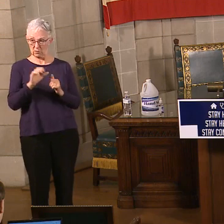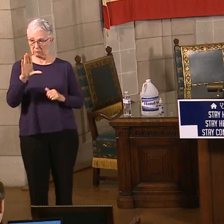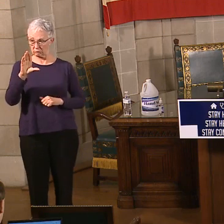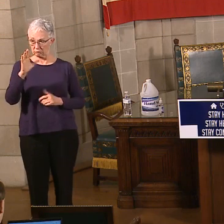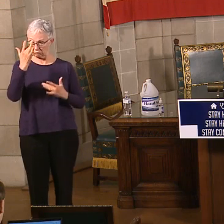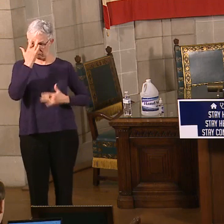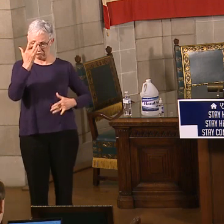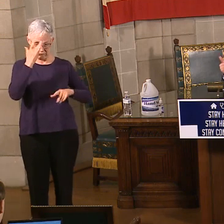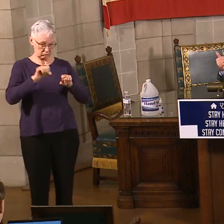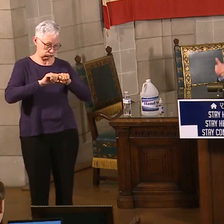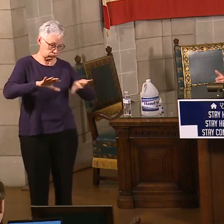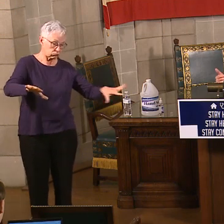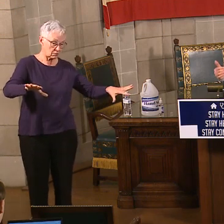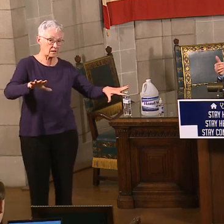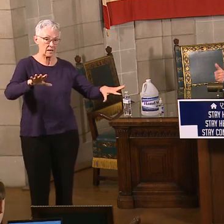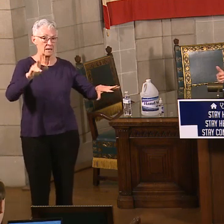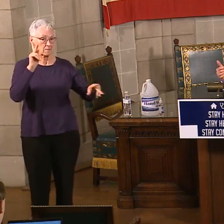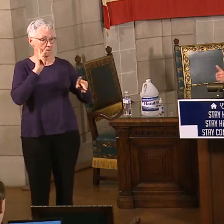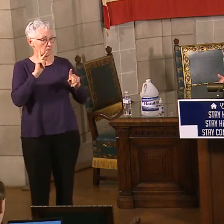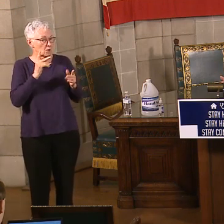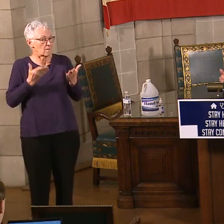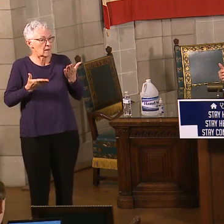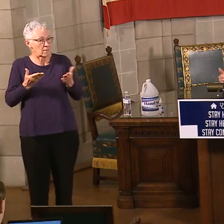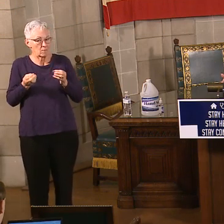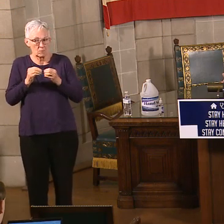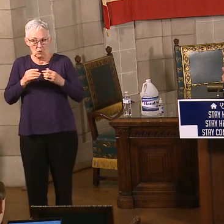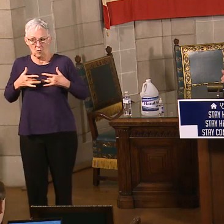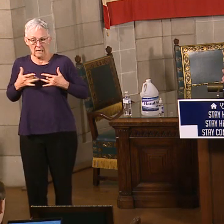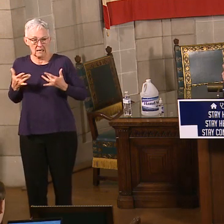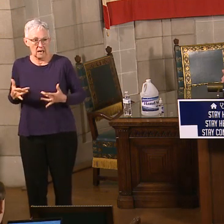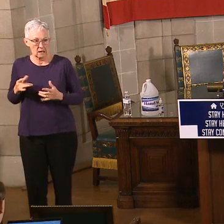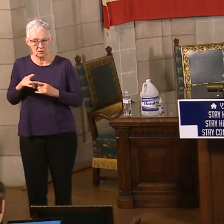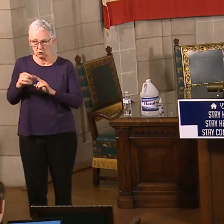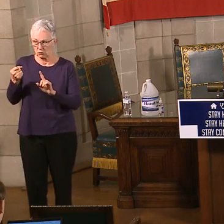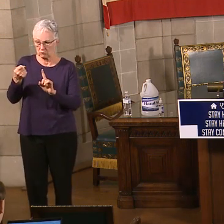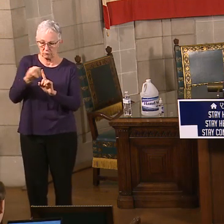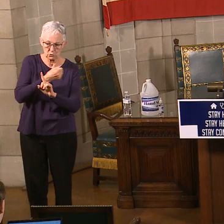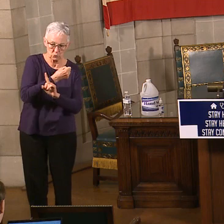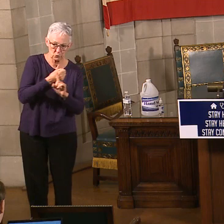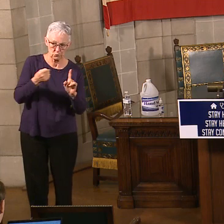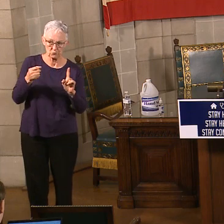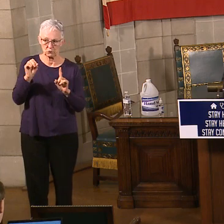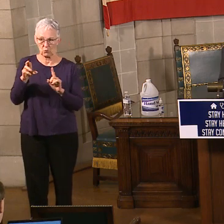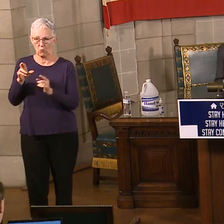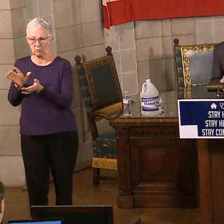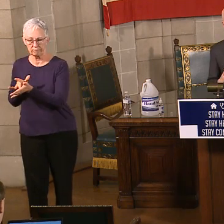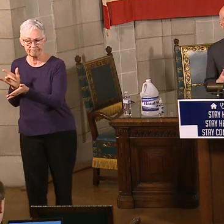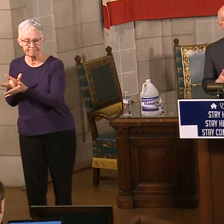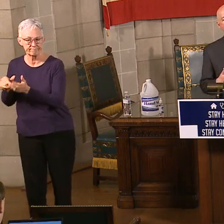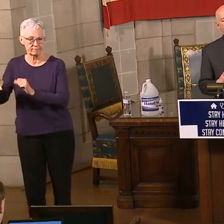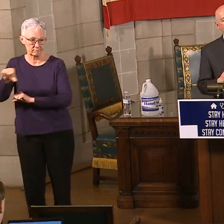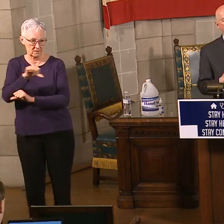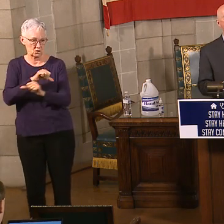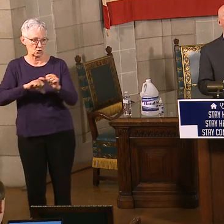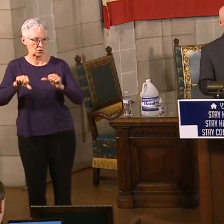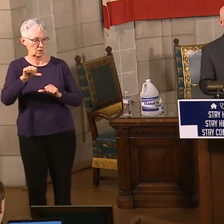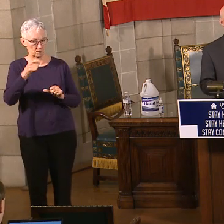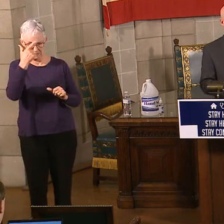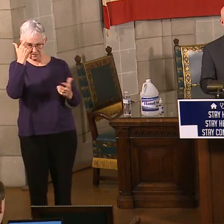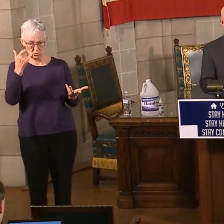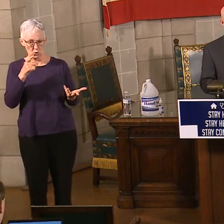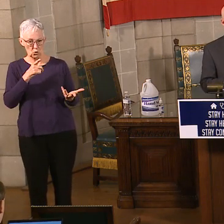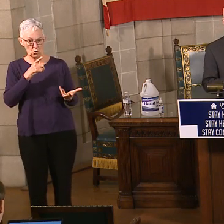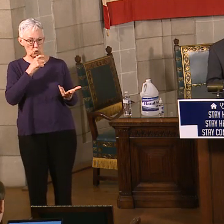stay connected, that we want people to look for those signs of domestic abuse and of violence as victims of this may be trapped at home